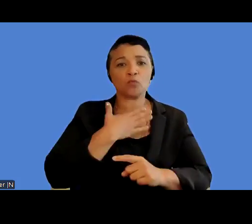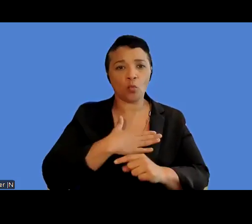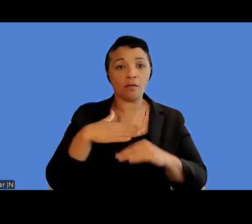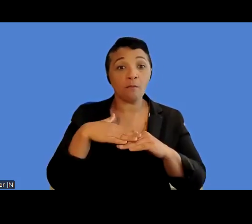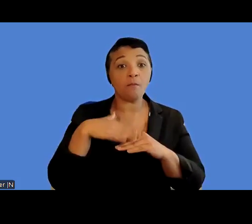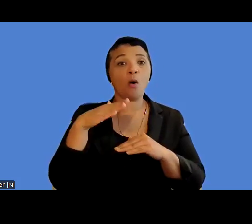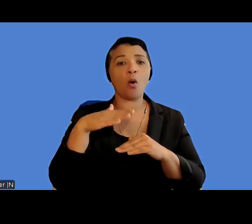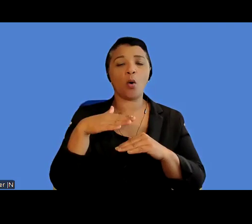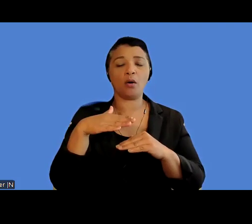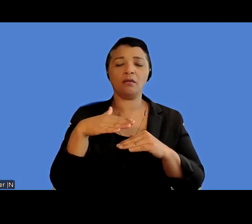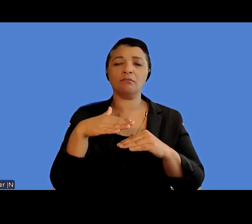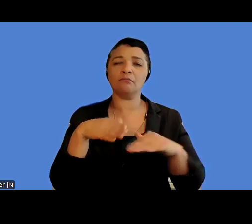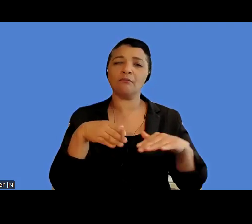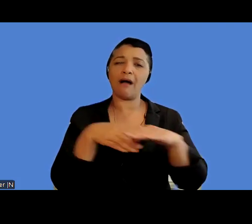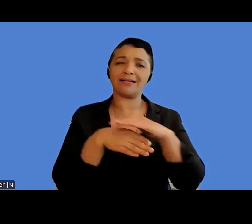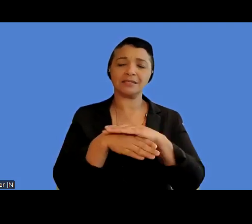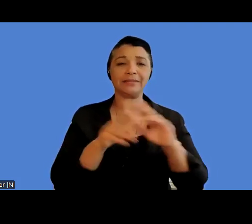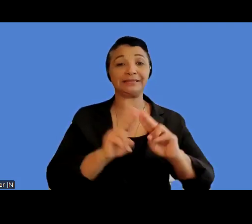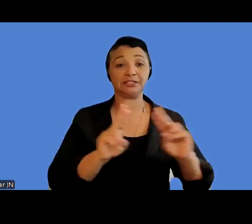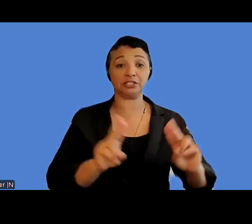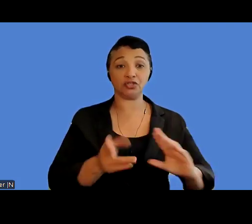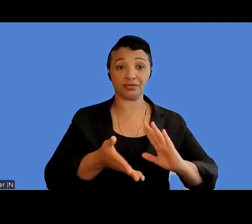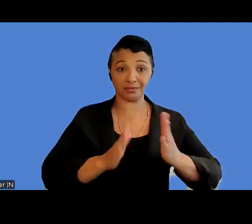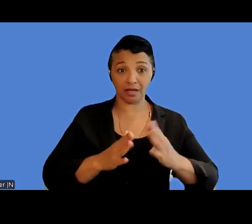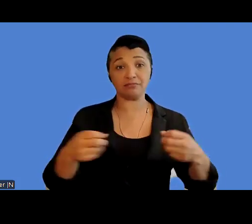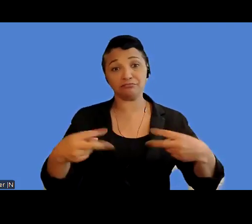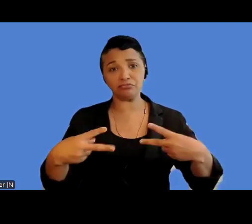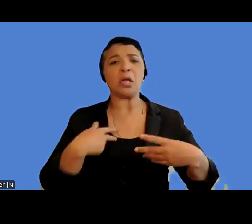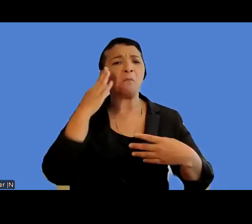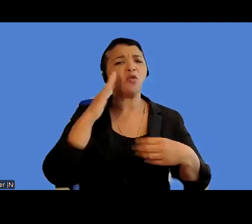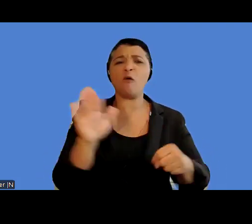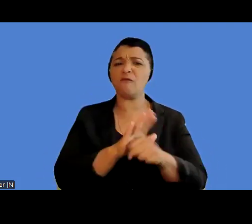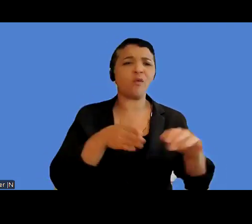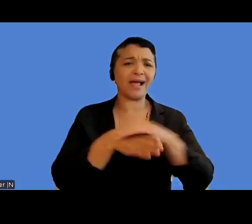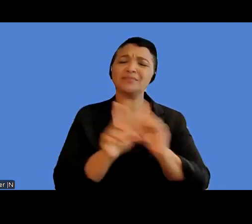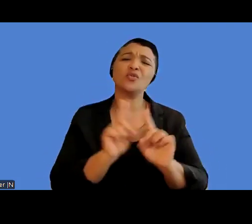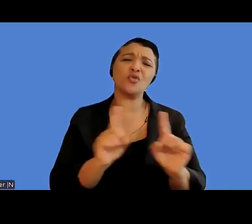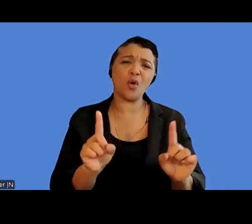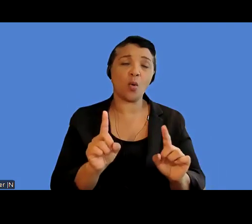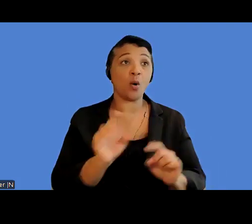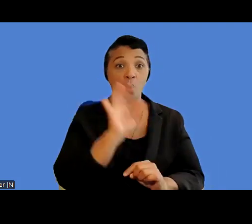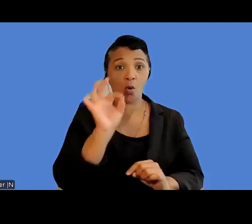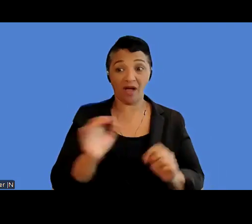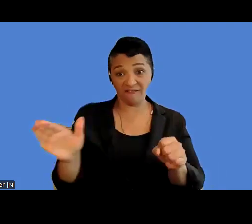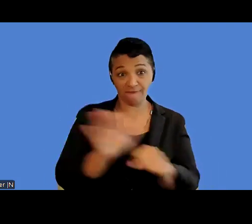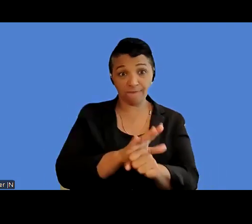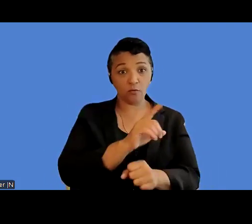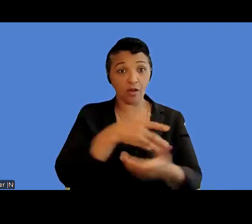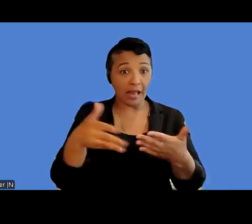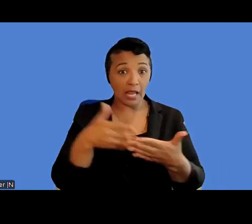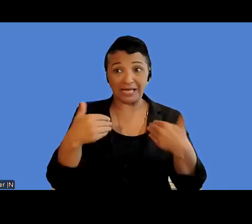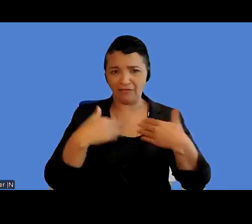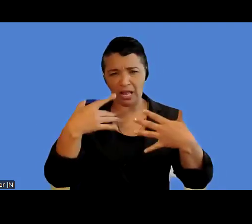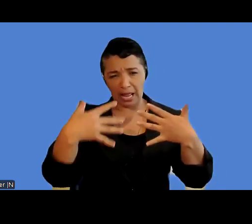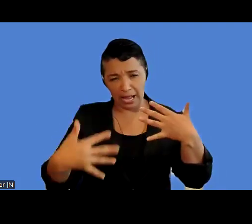the minimum of accessibility features. I know that it's not completely accessible because we don't have all the languages for interpretation, especially